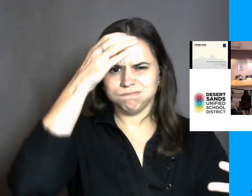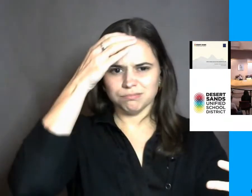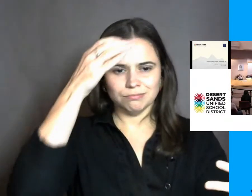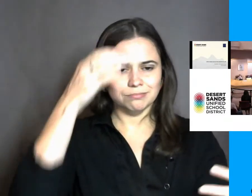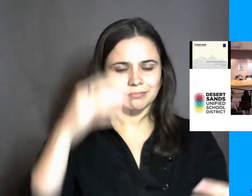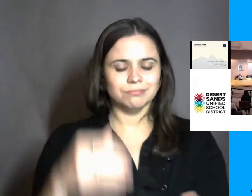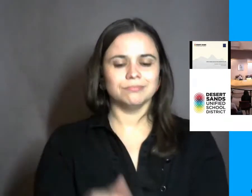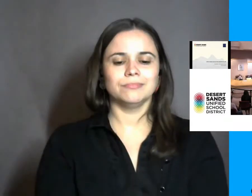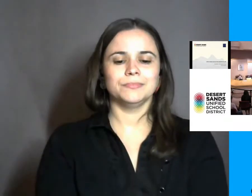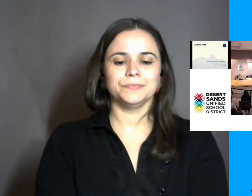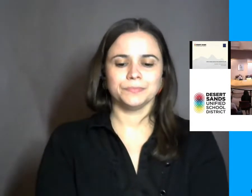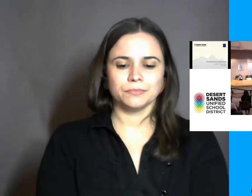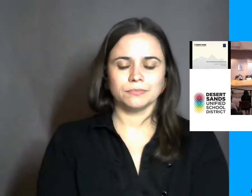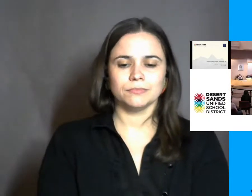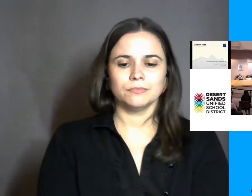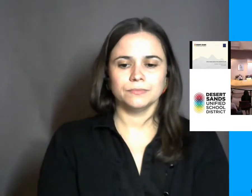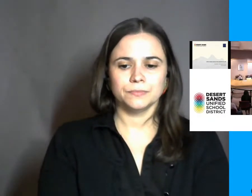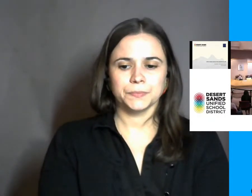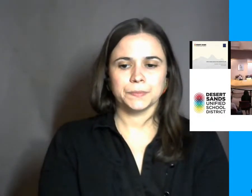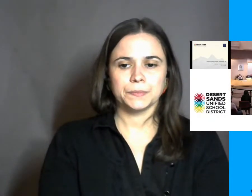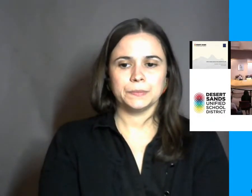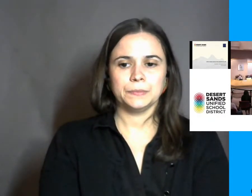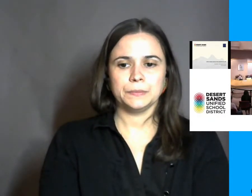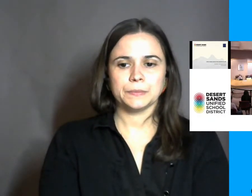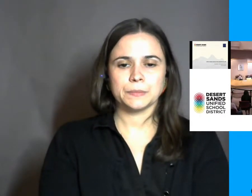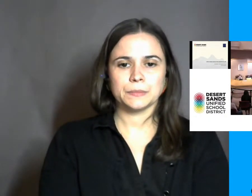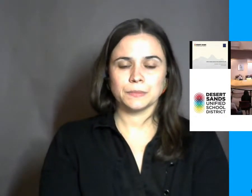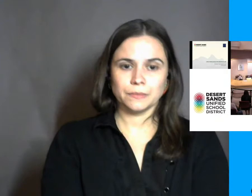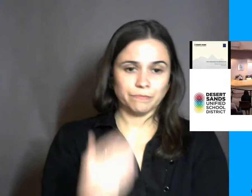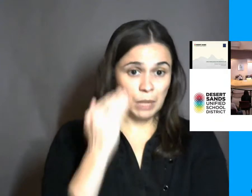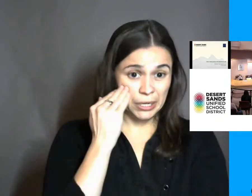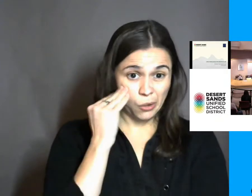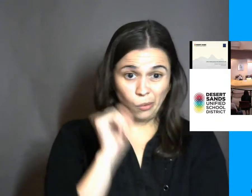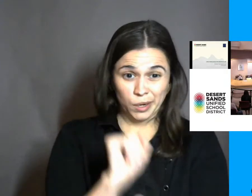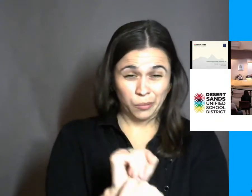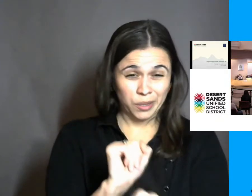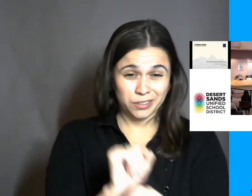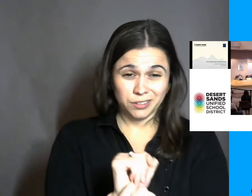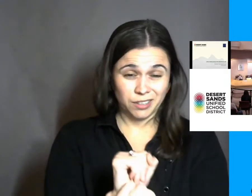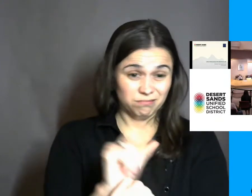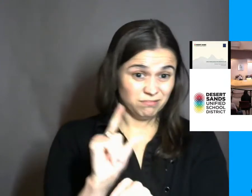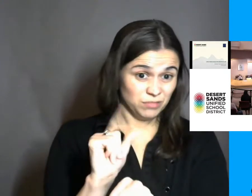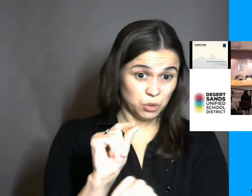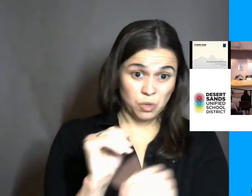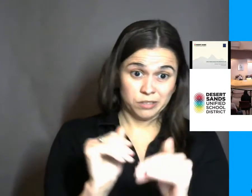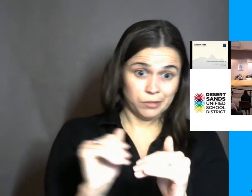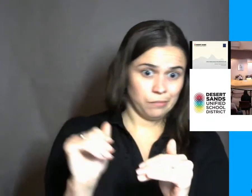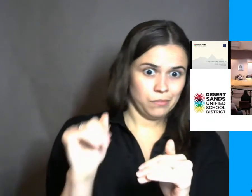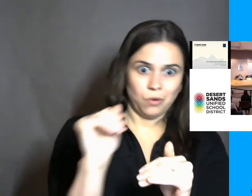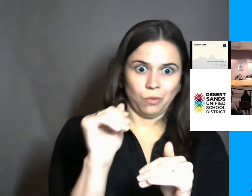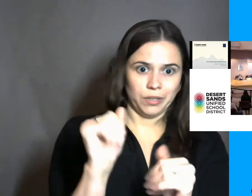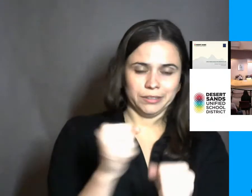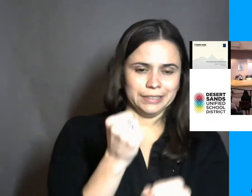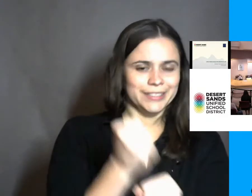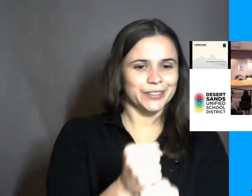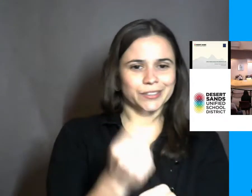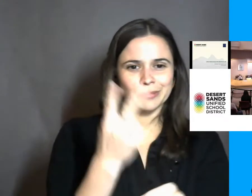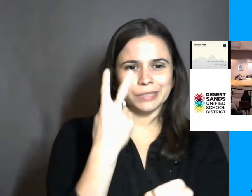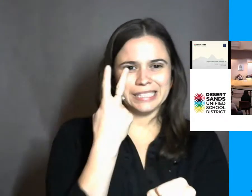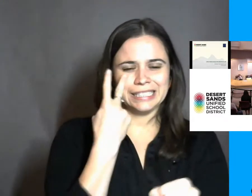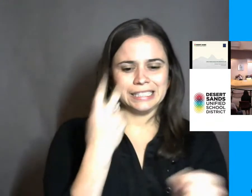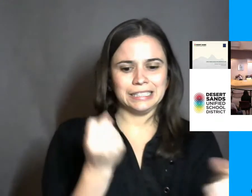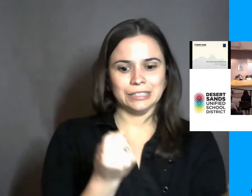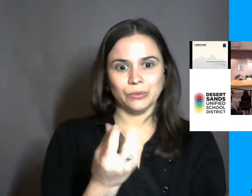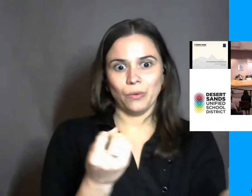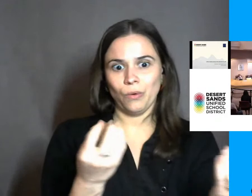Clark has been, and Runau has been in the district for over 20 plus years, I'm sure. And we see his work across the district. So they're a great asset to have on